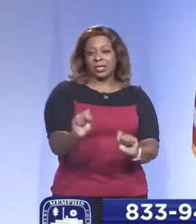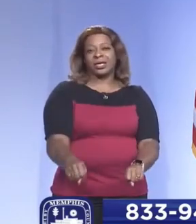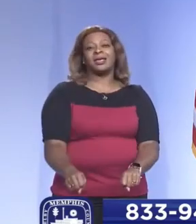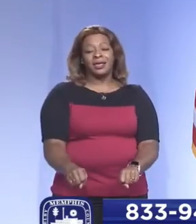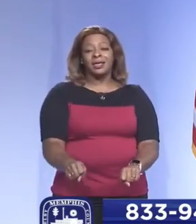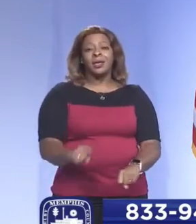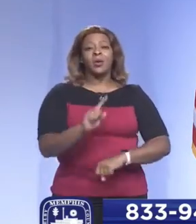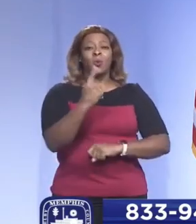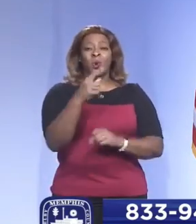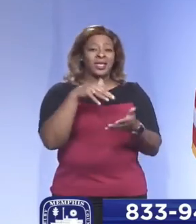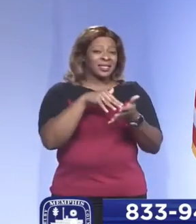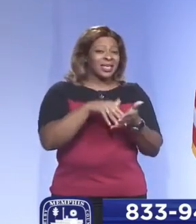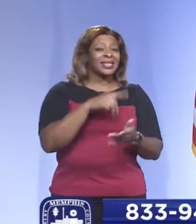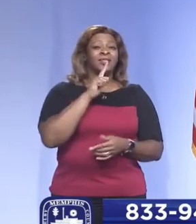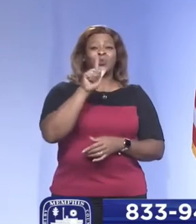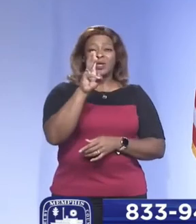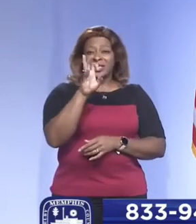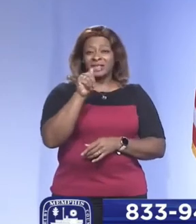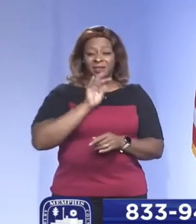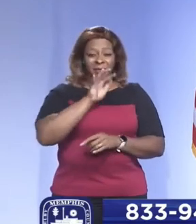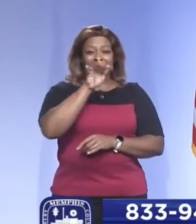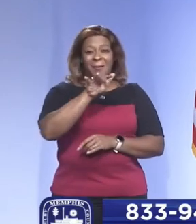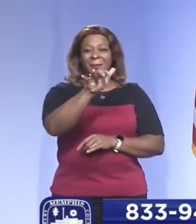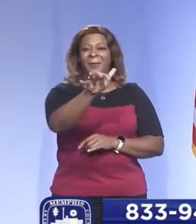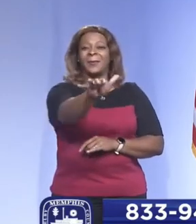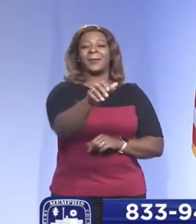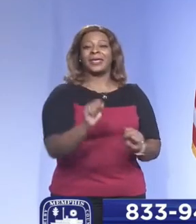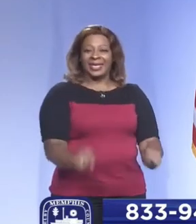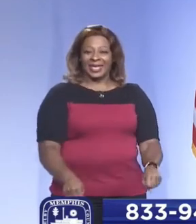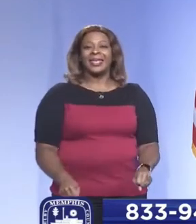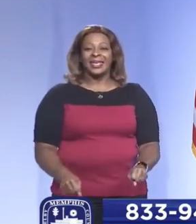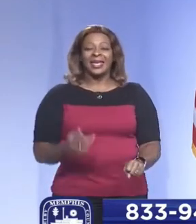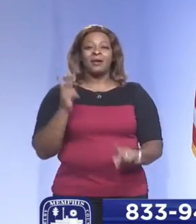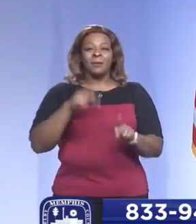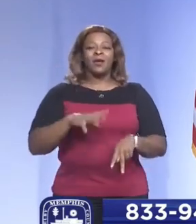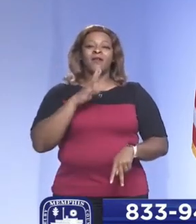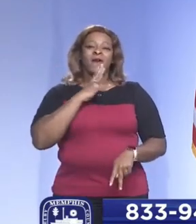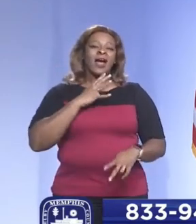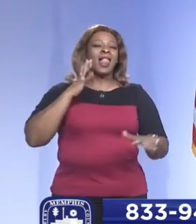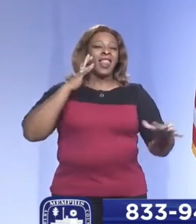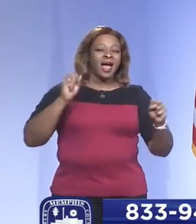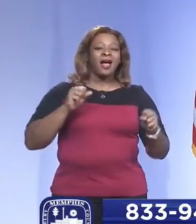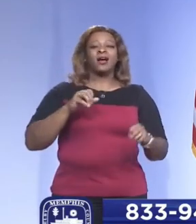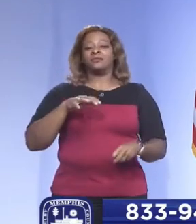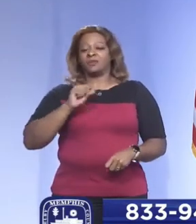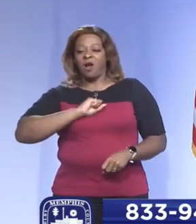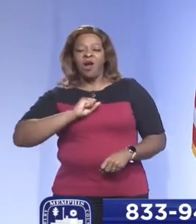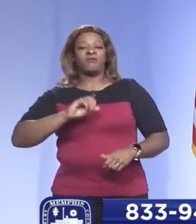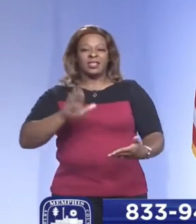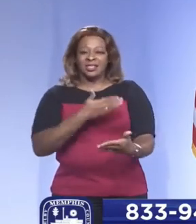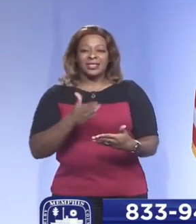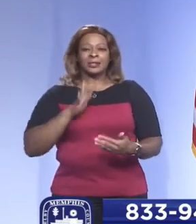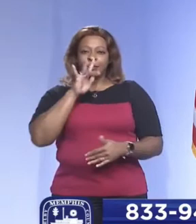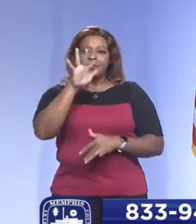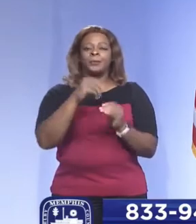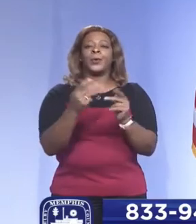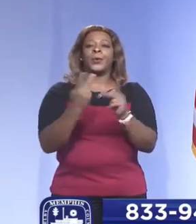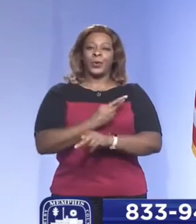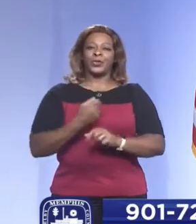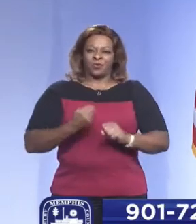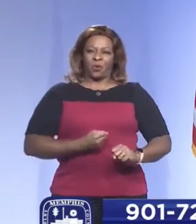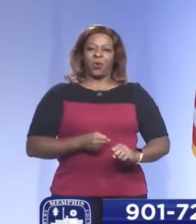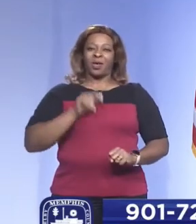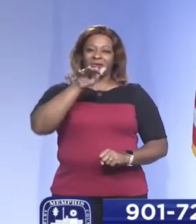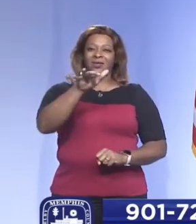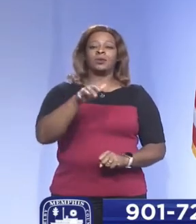One study, 26 feet away when someone speaks loud, cough, or sing. And so when we looked at